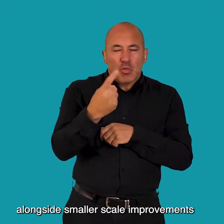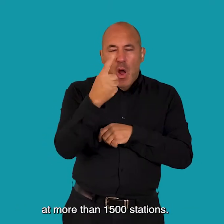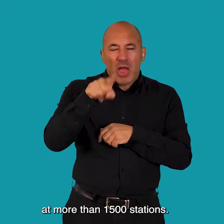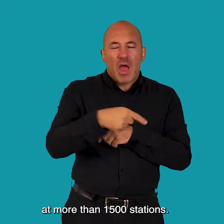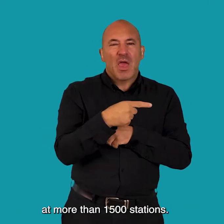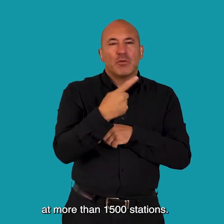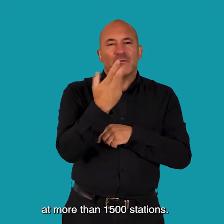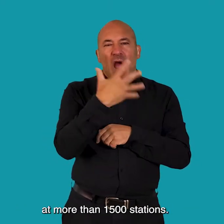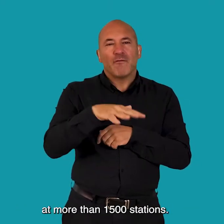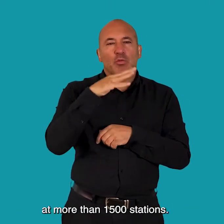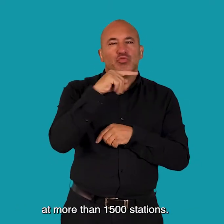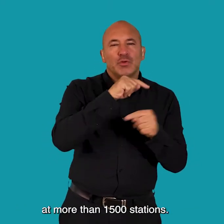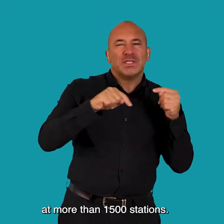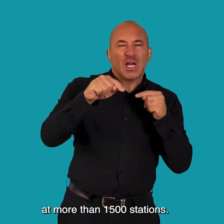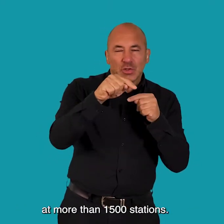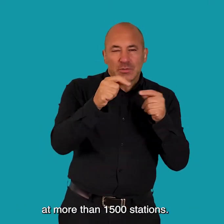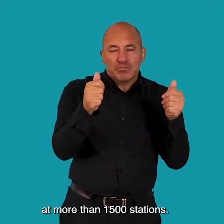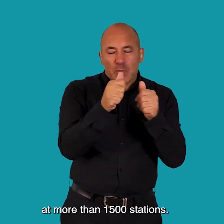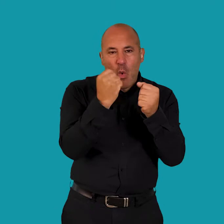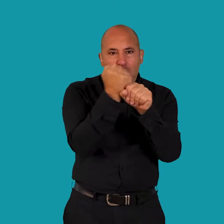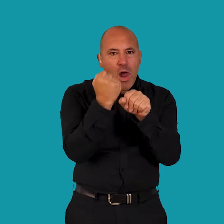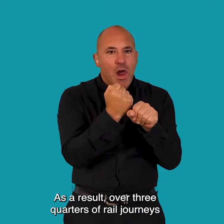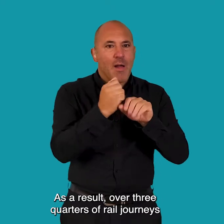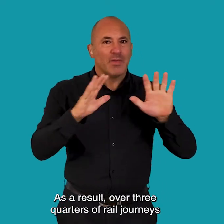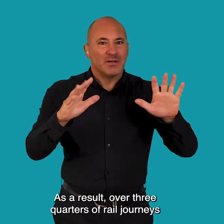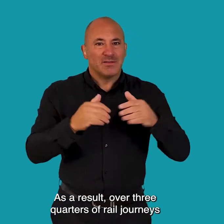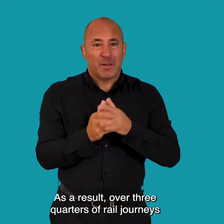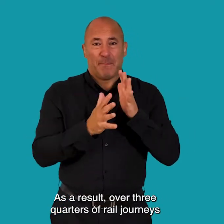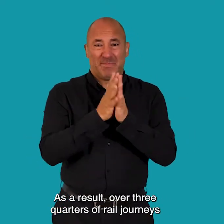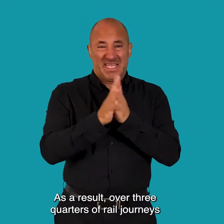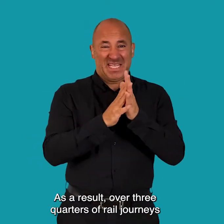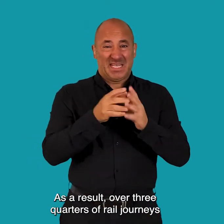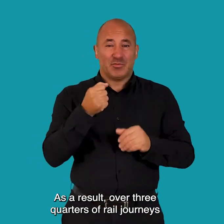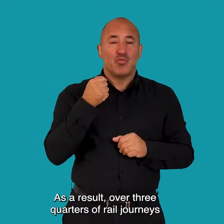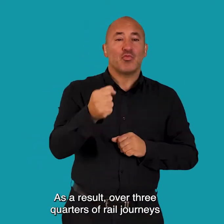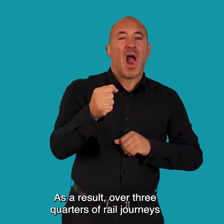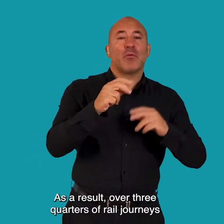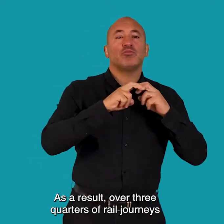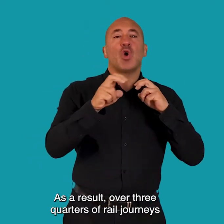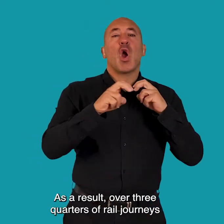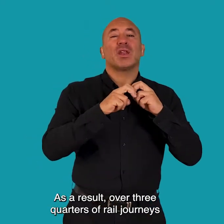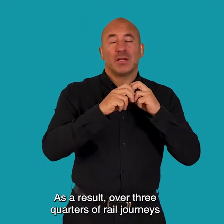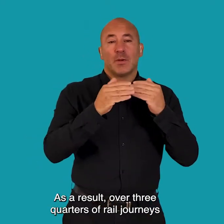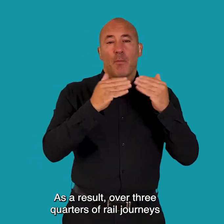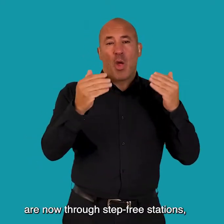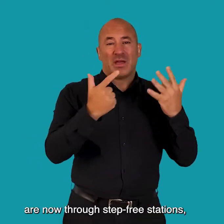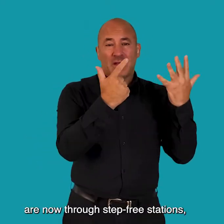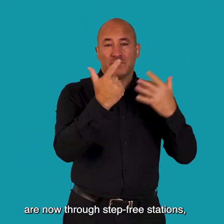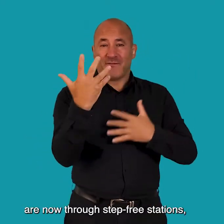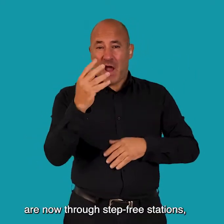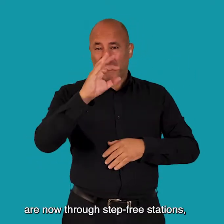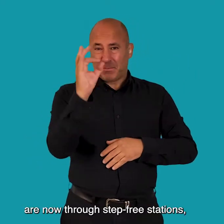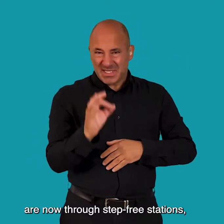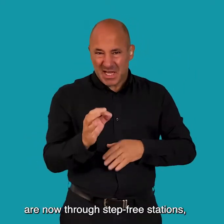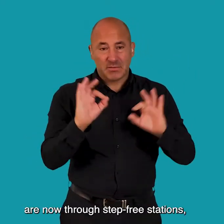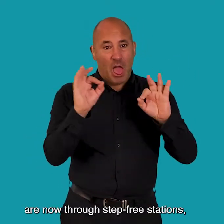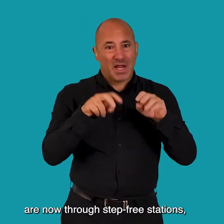more than 1,500 stations. As a result, over three-quarters of rail journeys are now through step-free